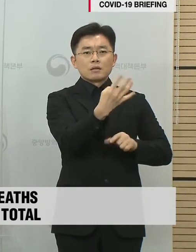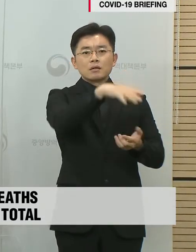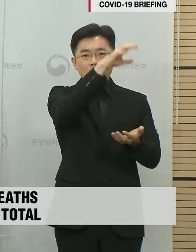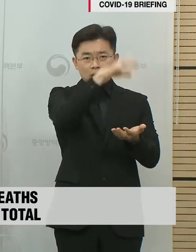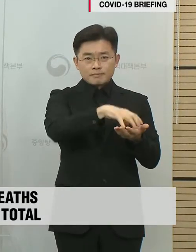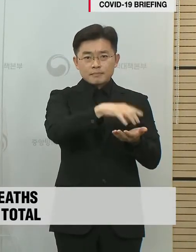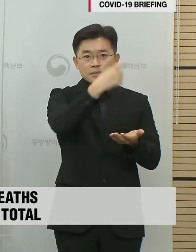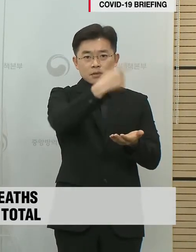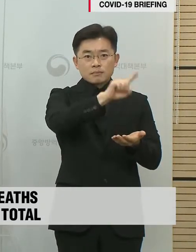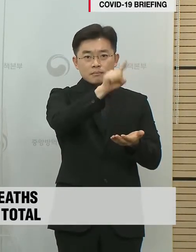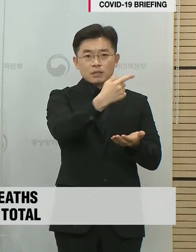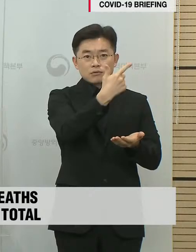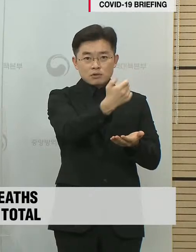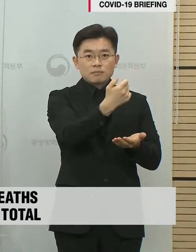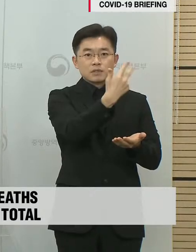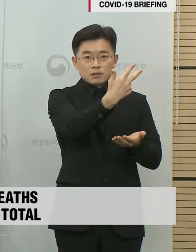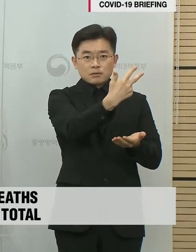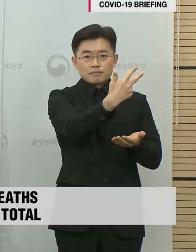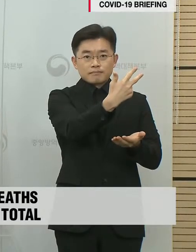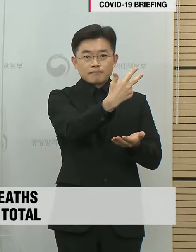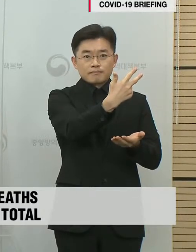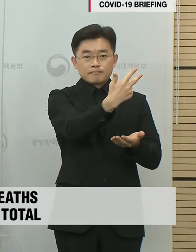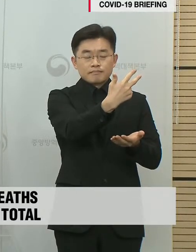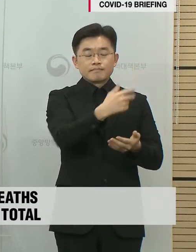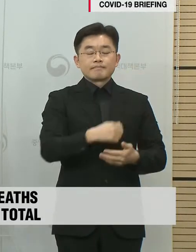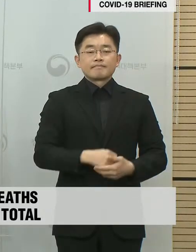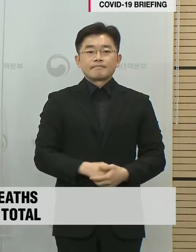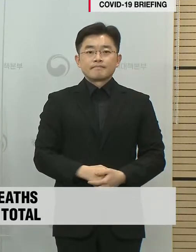being confirmed. In total, we have